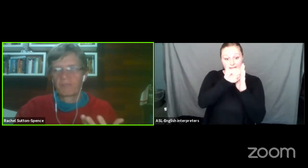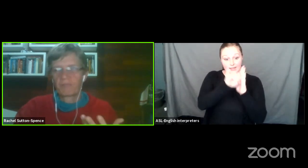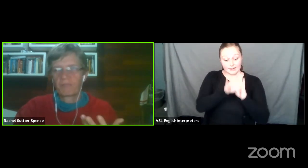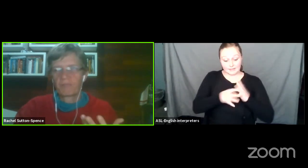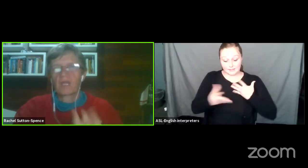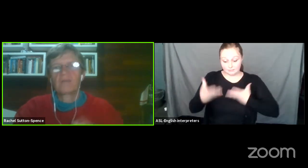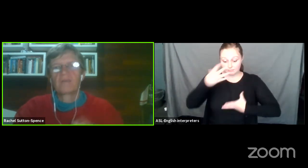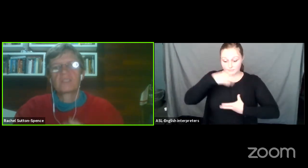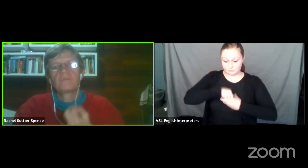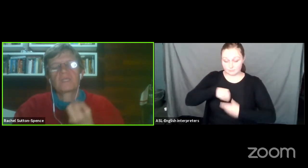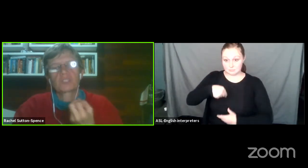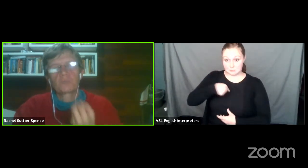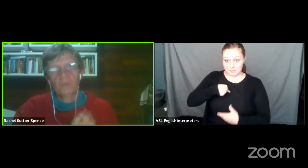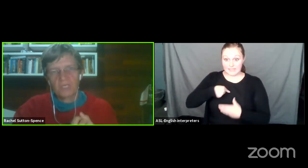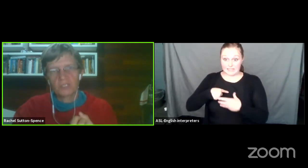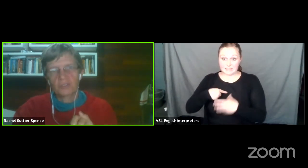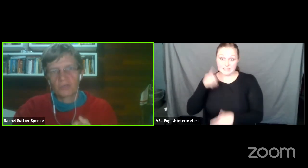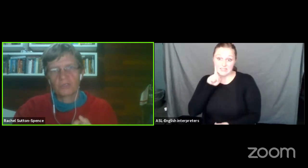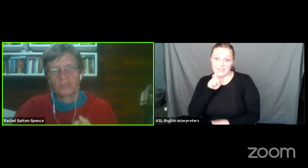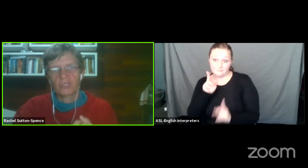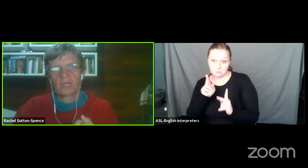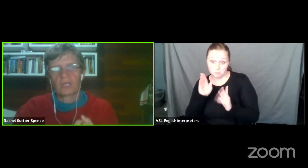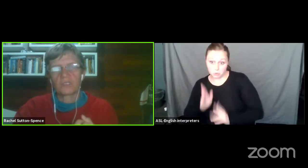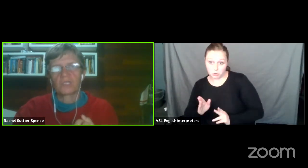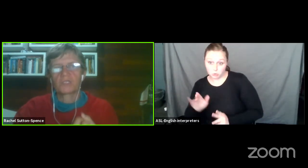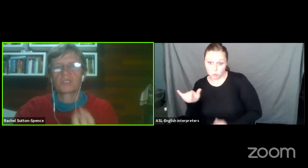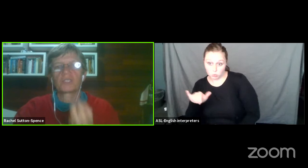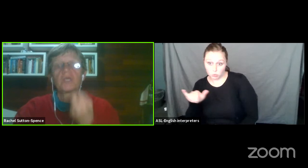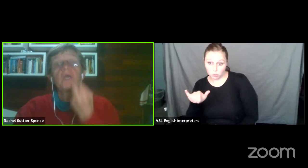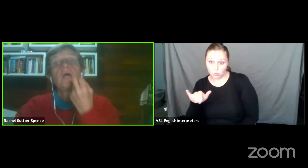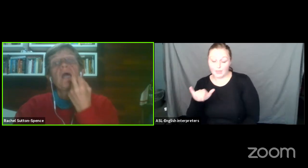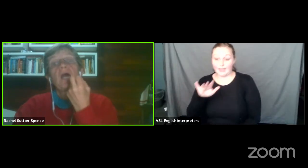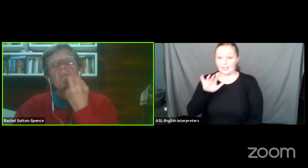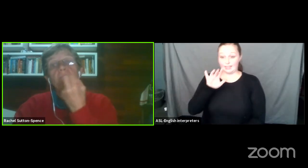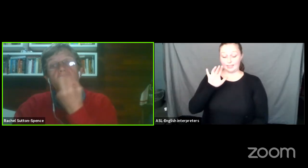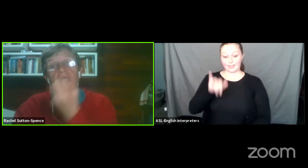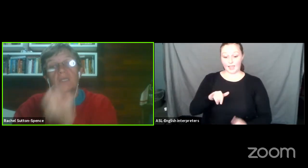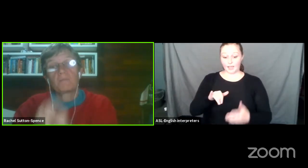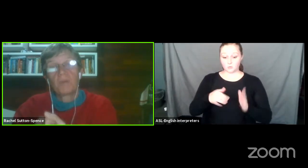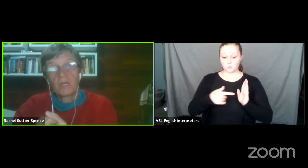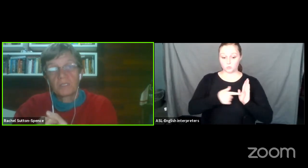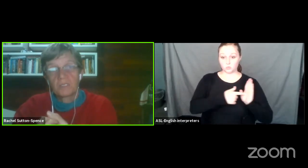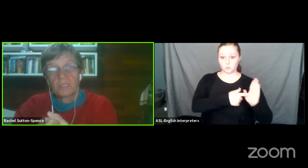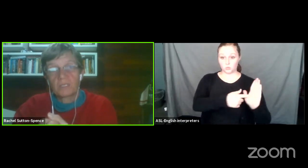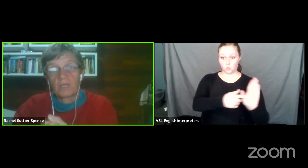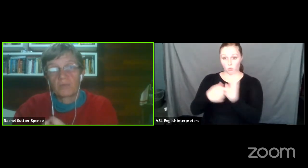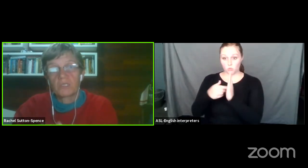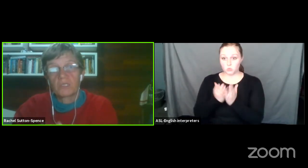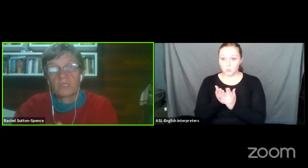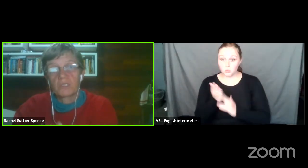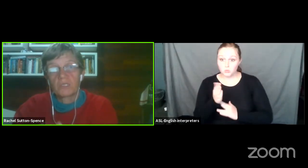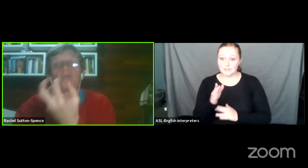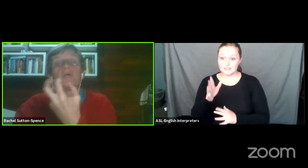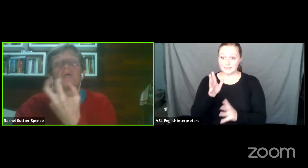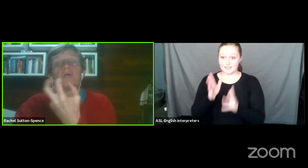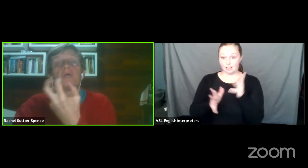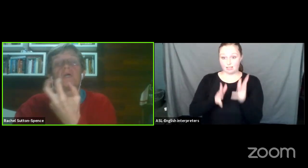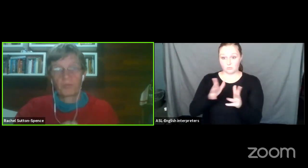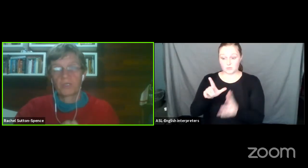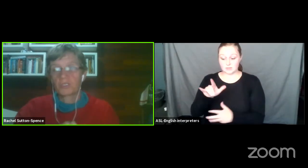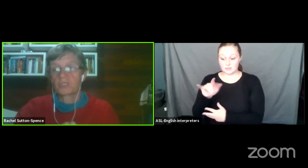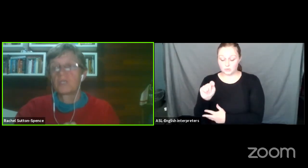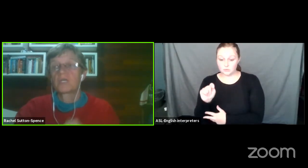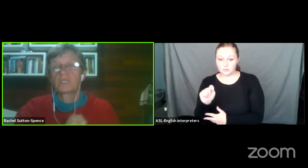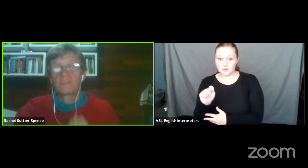deaf person. And this can be expressed through sign language literature. And by taking part in sign language literature, the